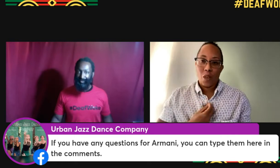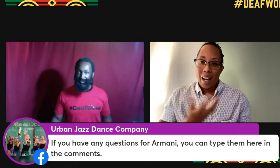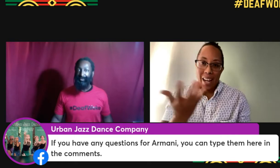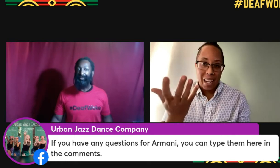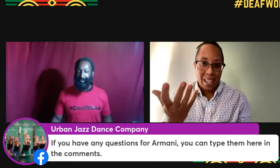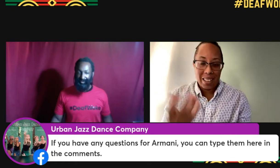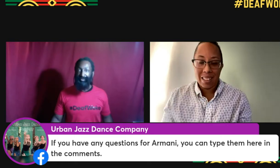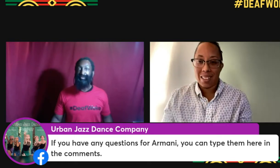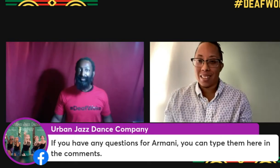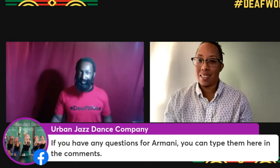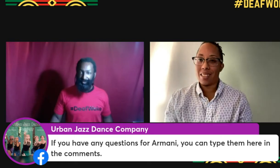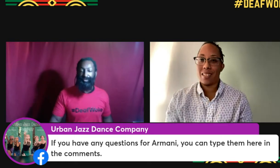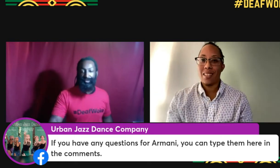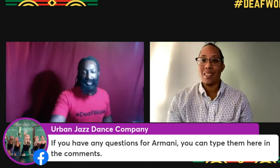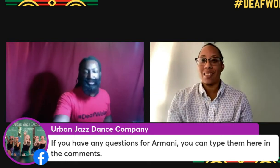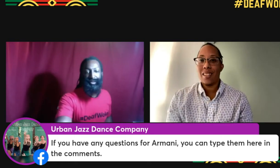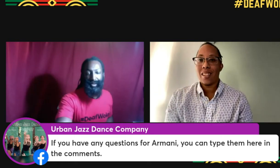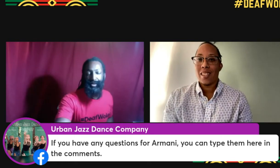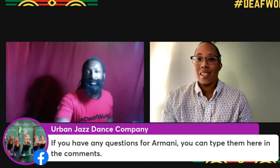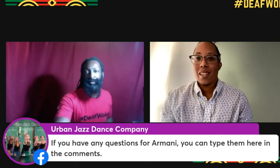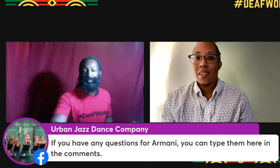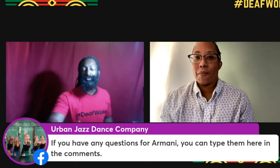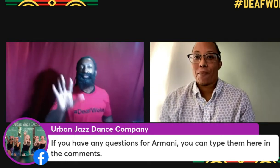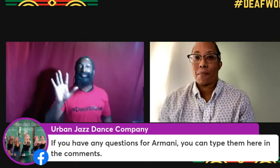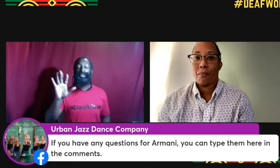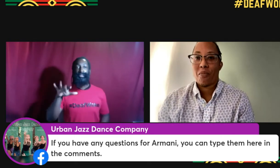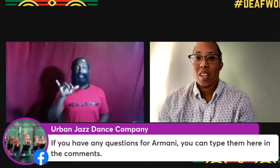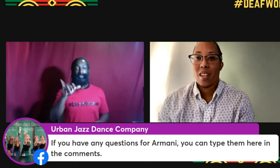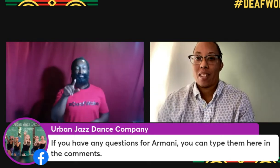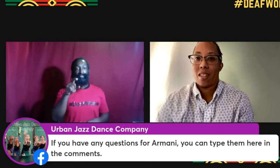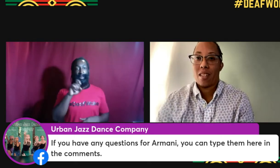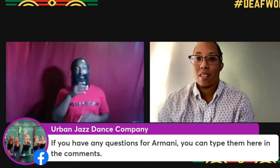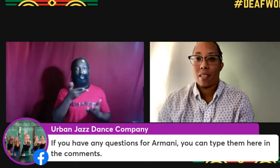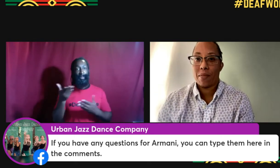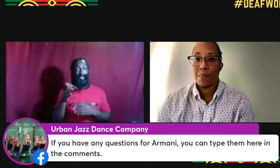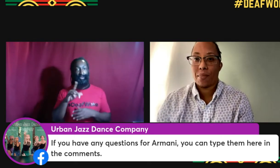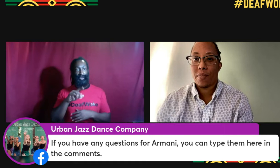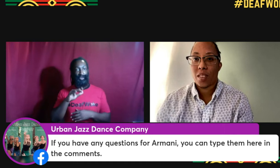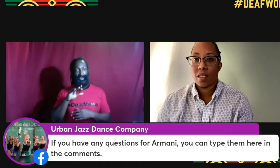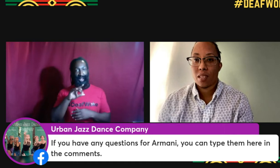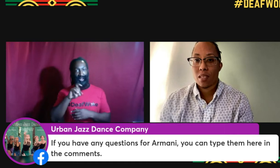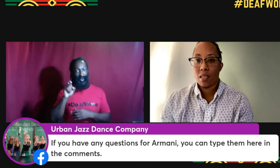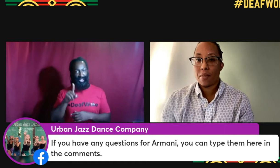start this journey as a trans person. It's not.